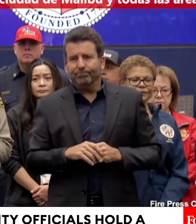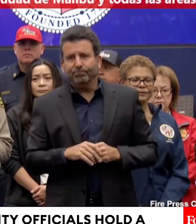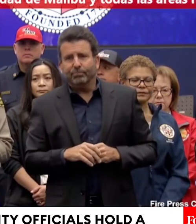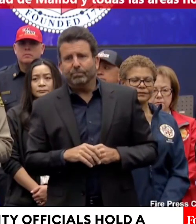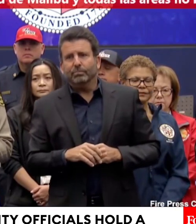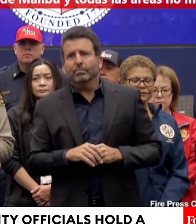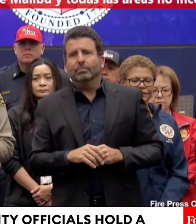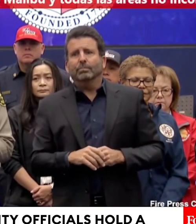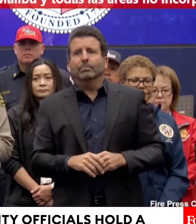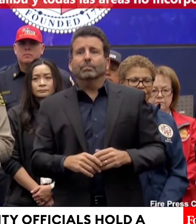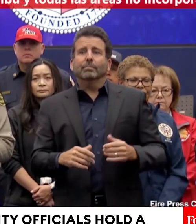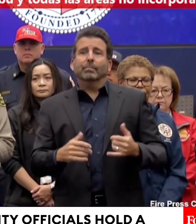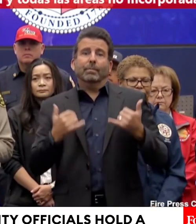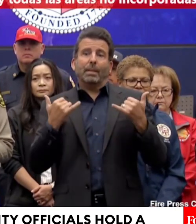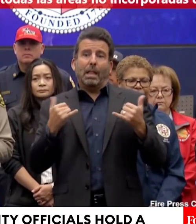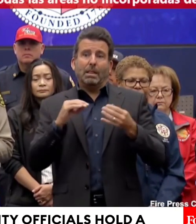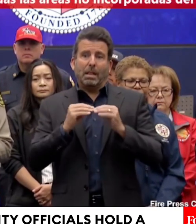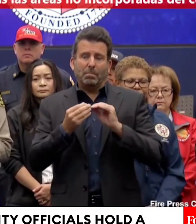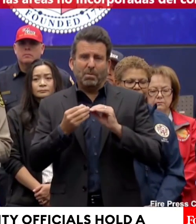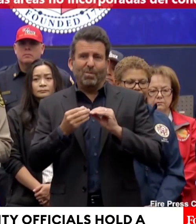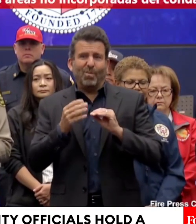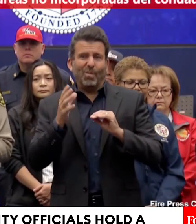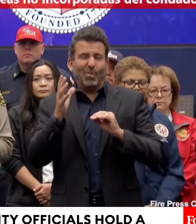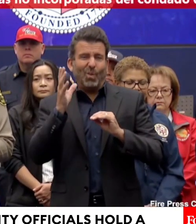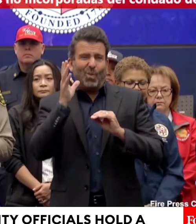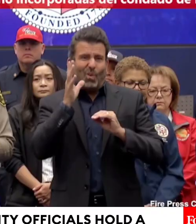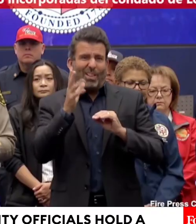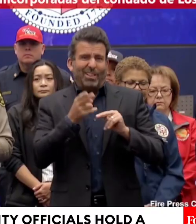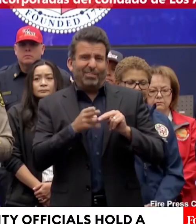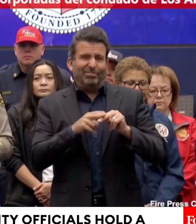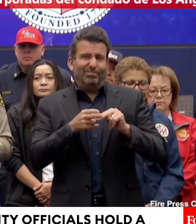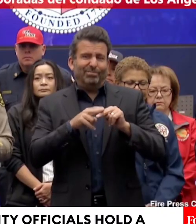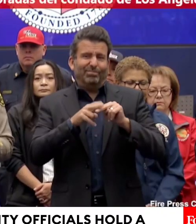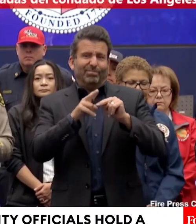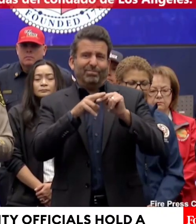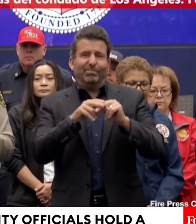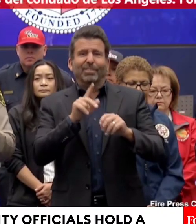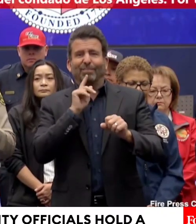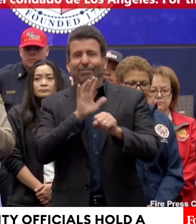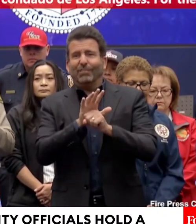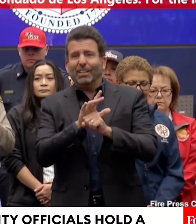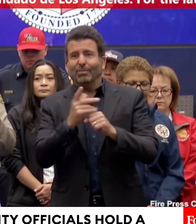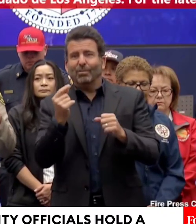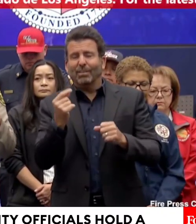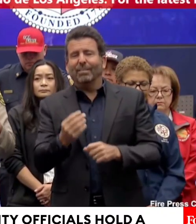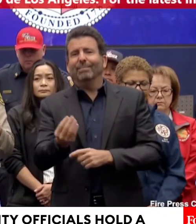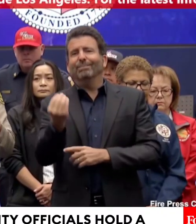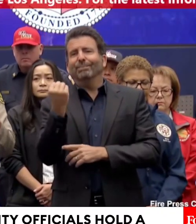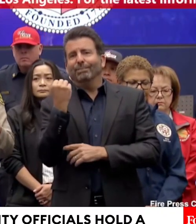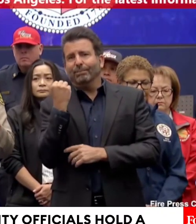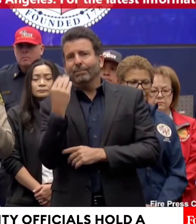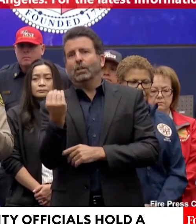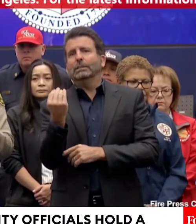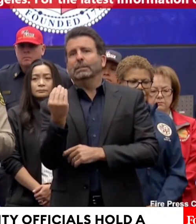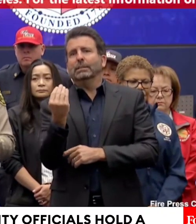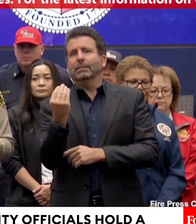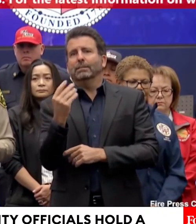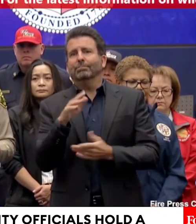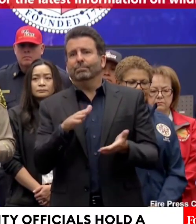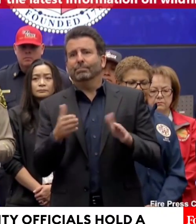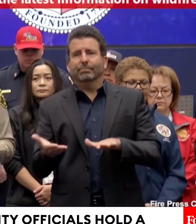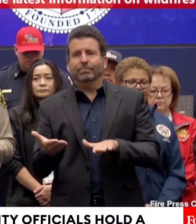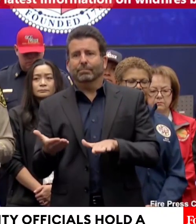it's going to change. Unfortunately, we have confirmed 14 deaths, and that is in our specific LA